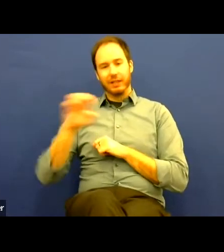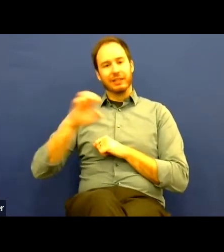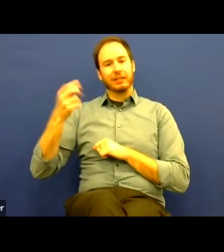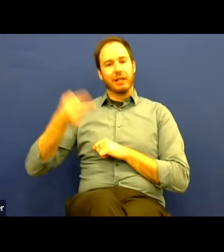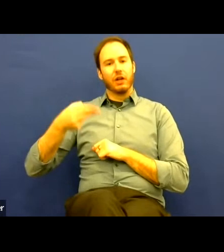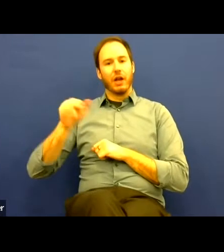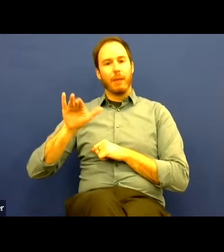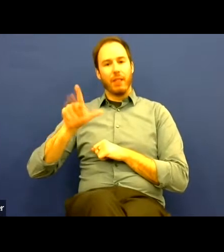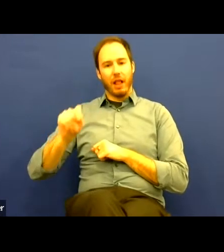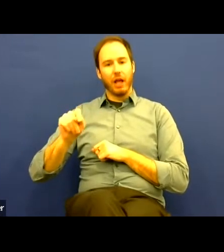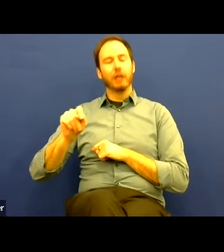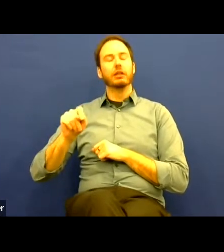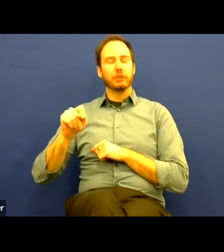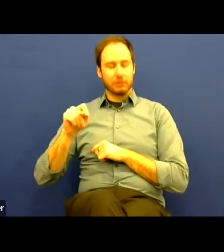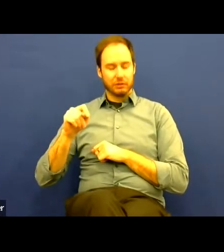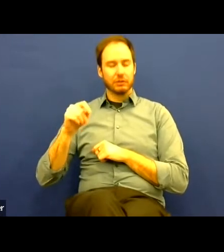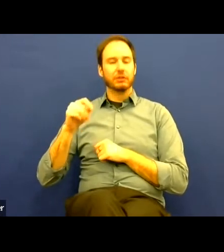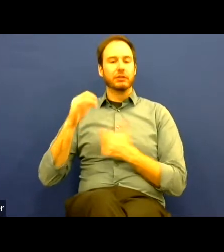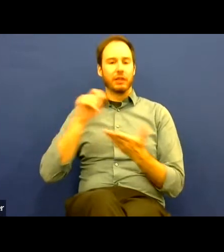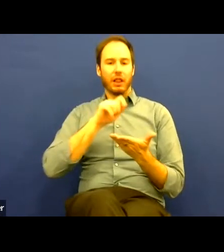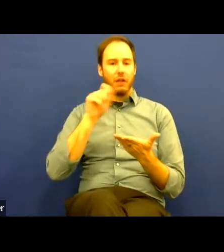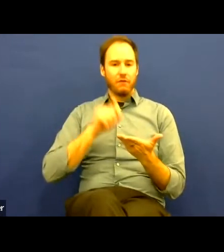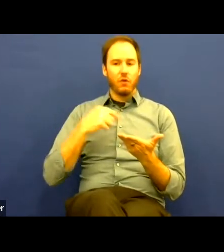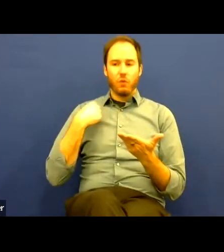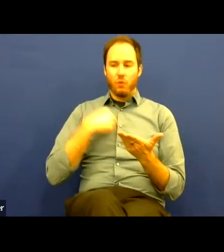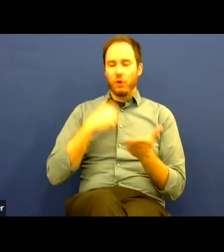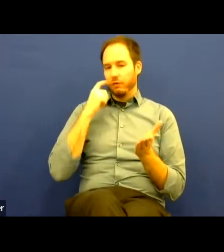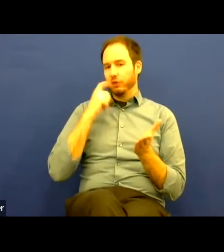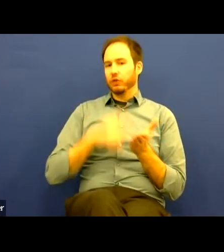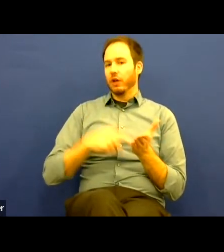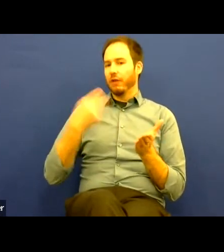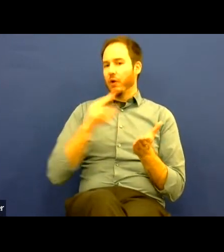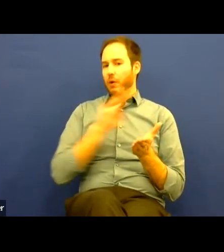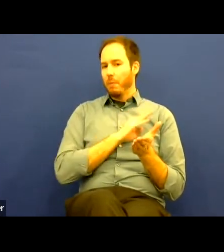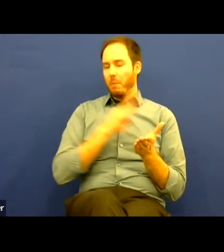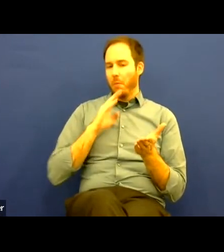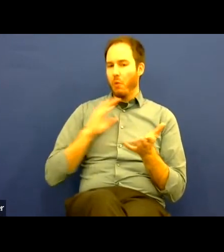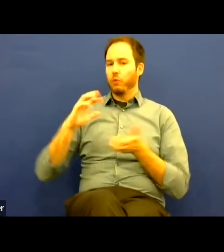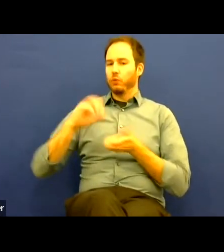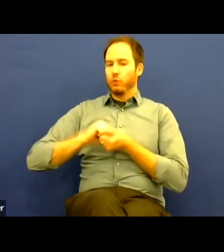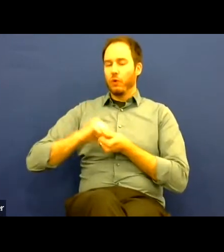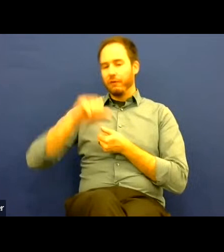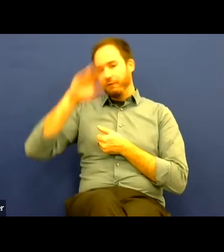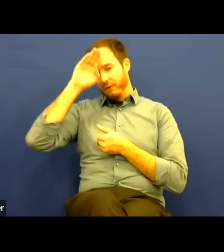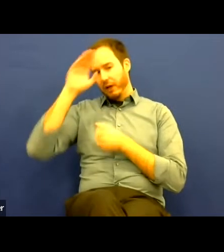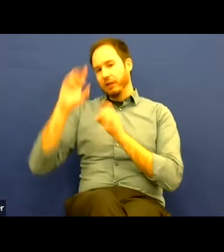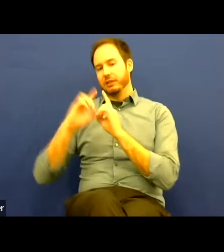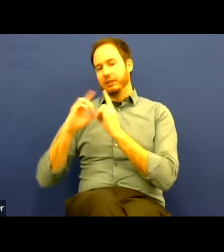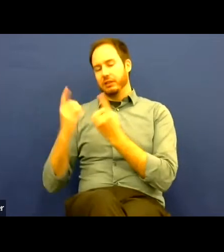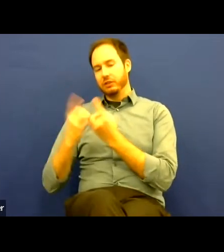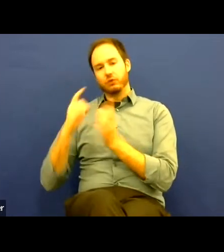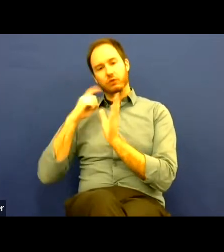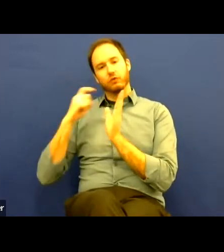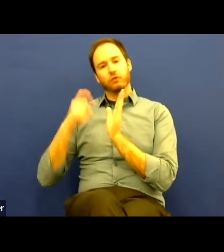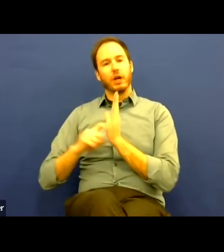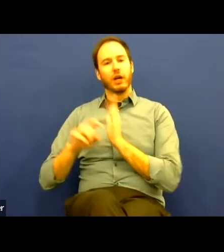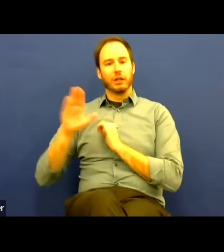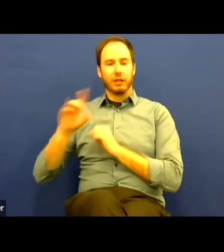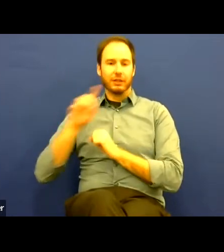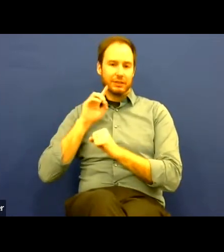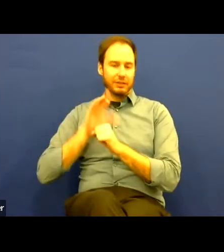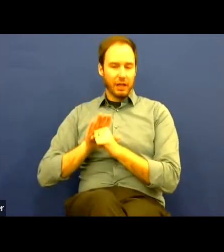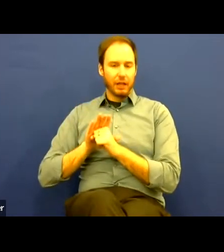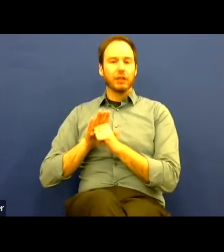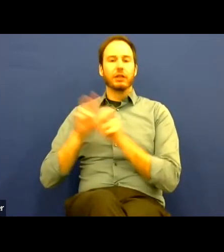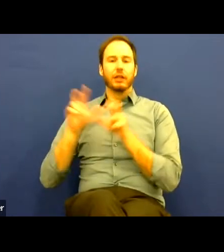Henrietta Hamlet. Therefore, be it resolved that the Henrietta Town Board joins the Henrietta Fire District in recognizing the